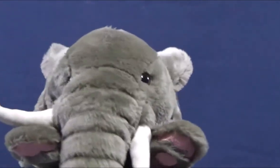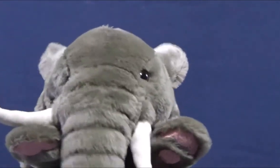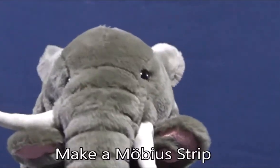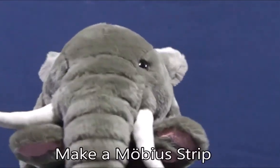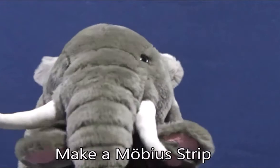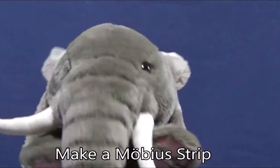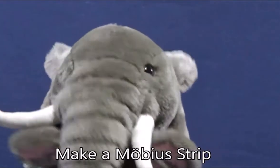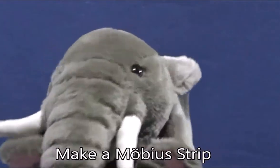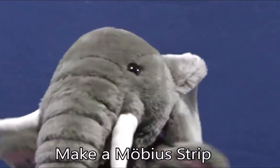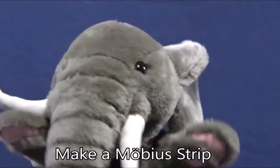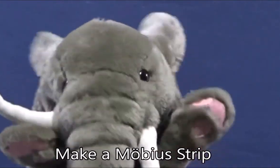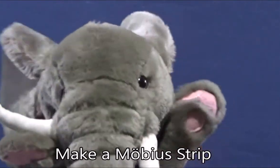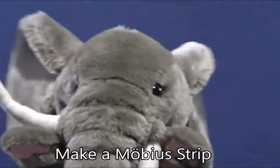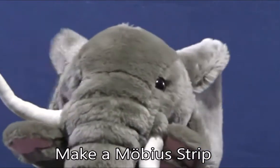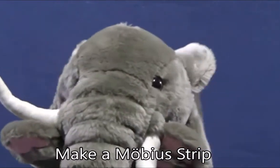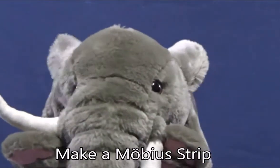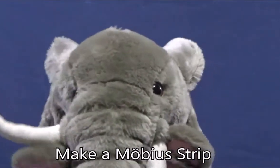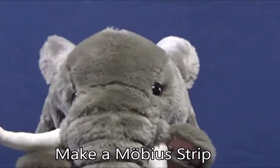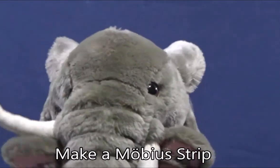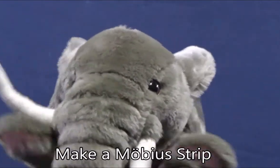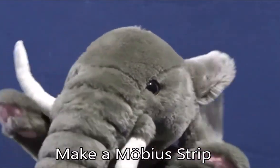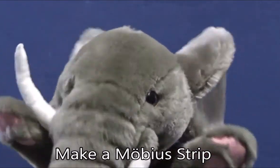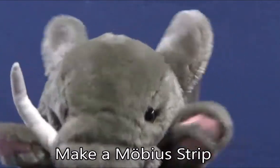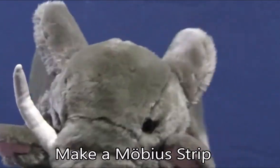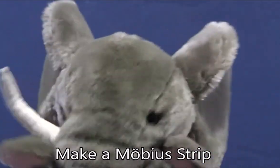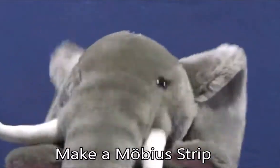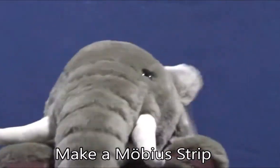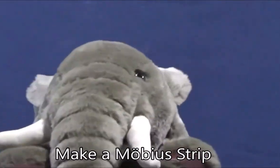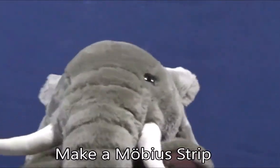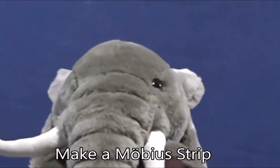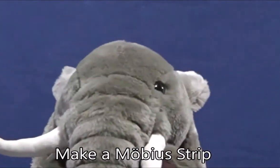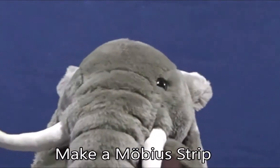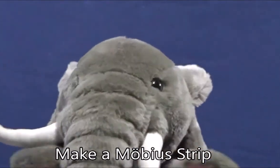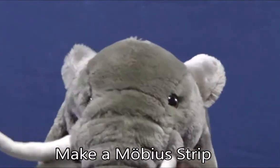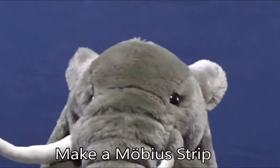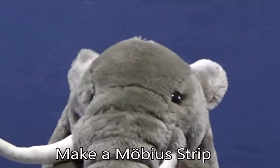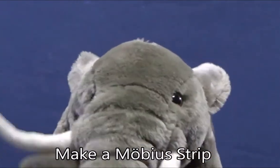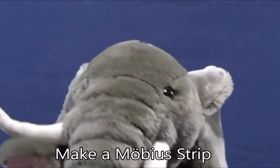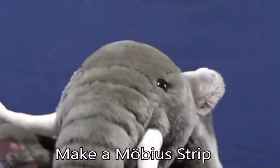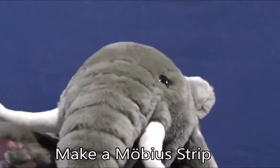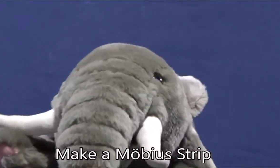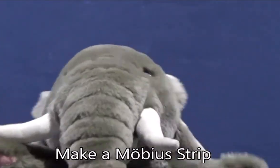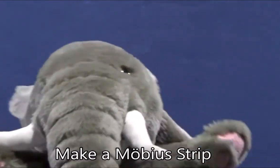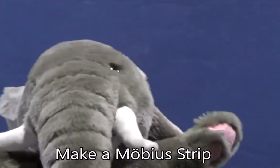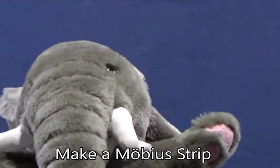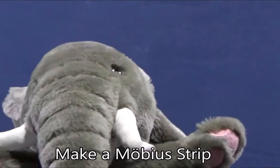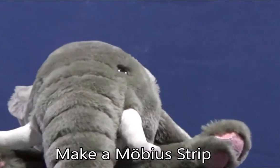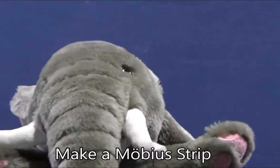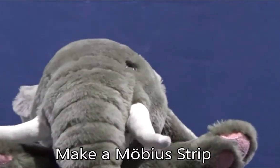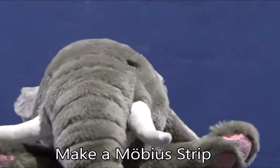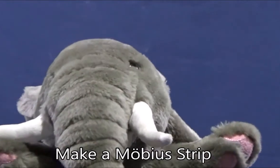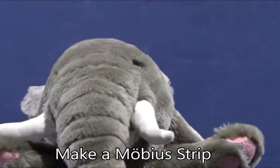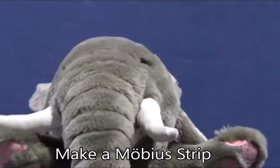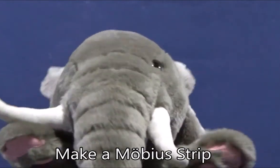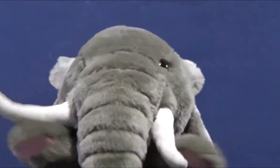Make a Mobius strip, give it a go. Get a long strip of paper and